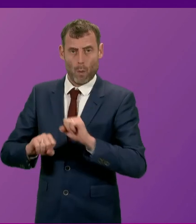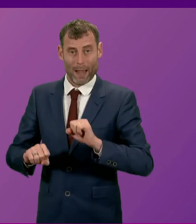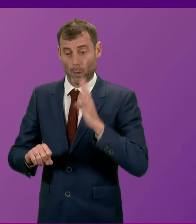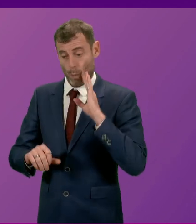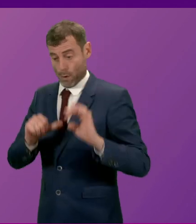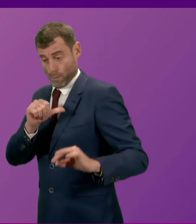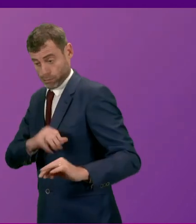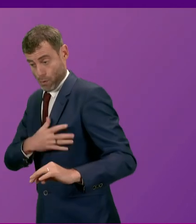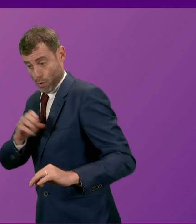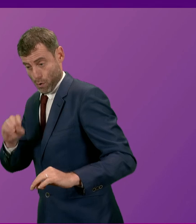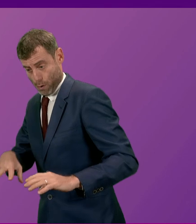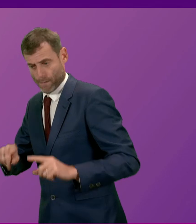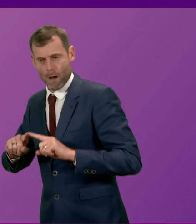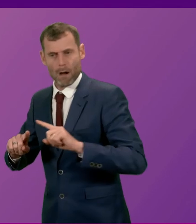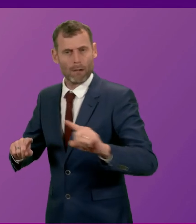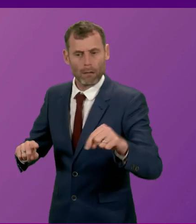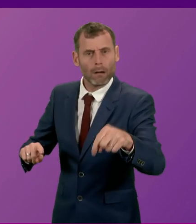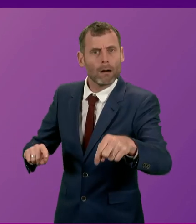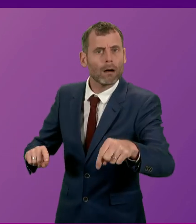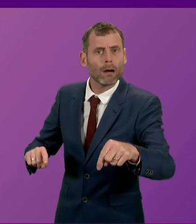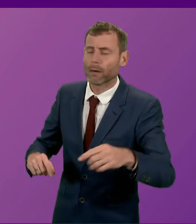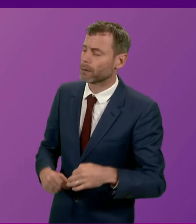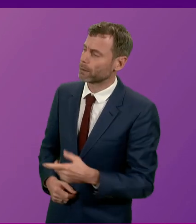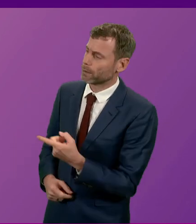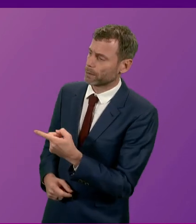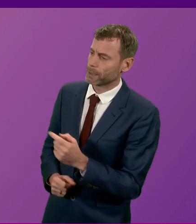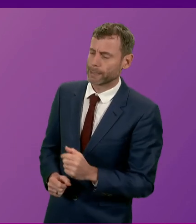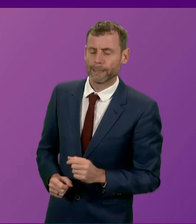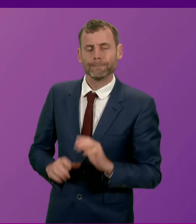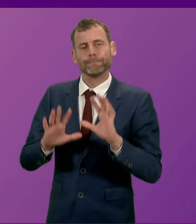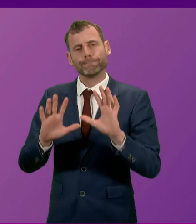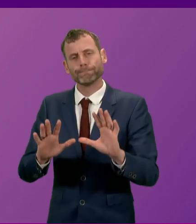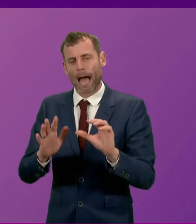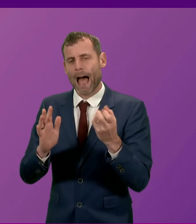in this area? First Minister. I think there are issues about